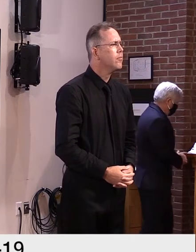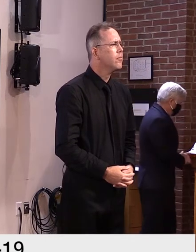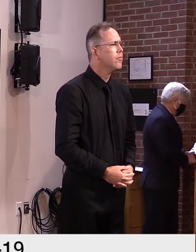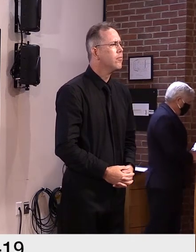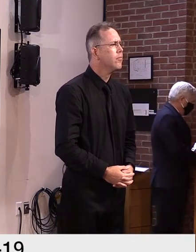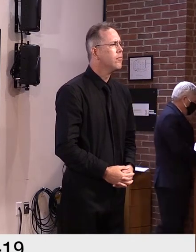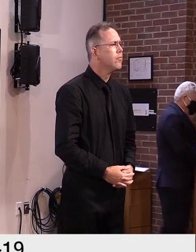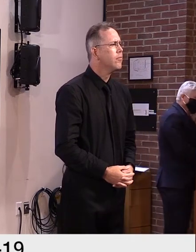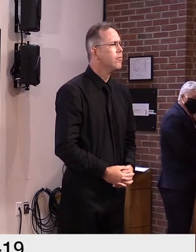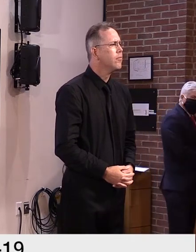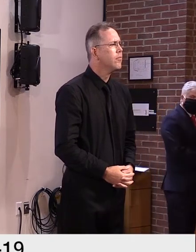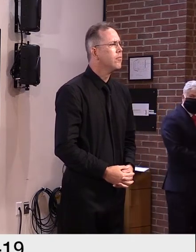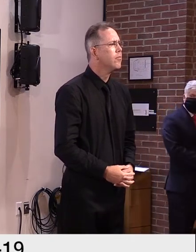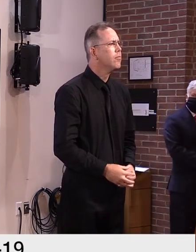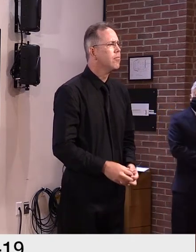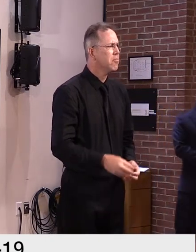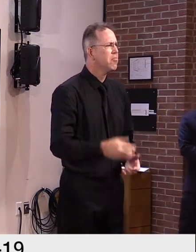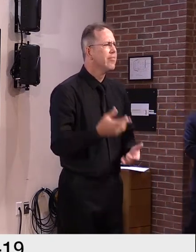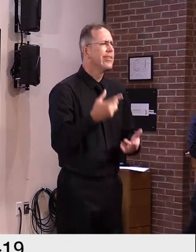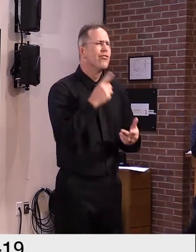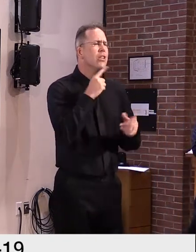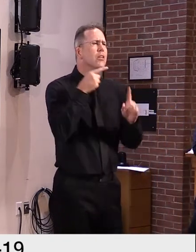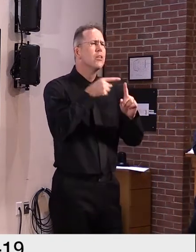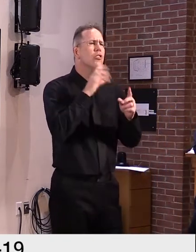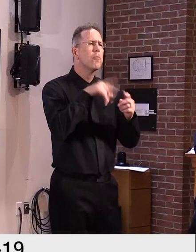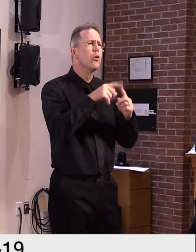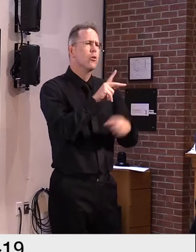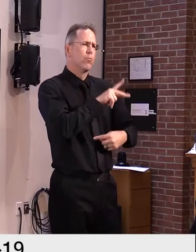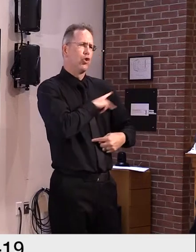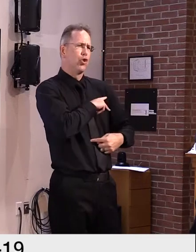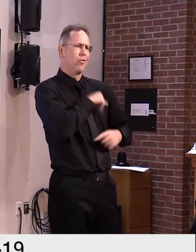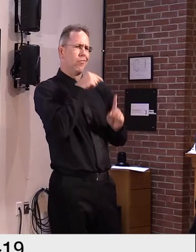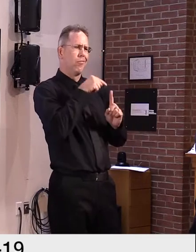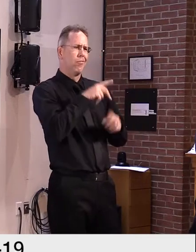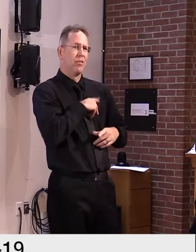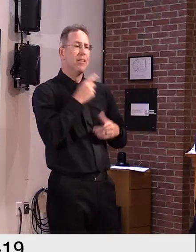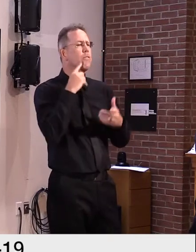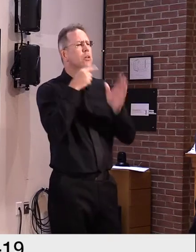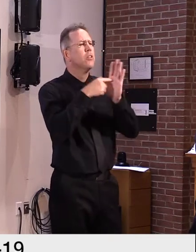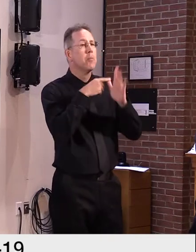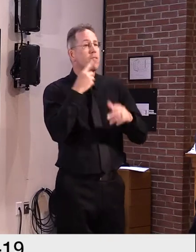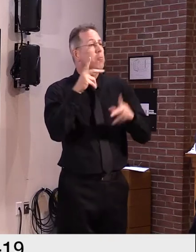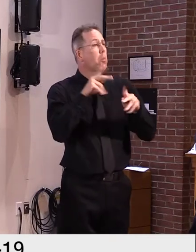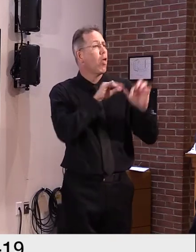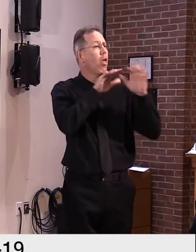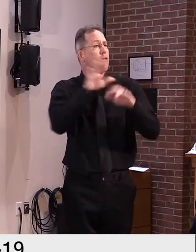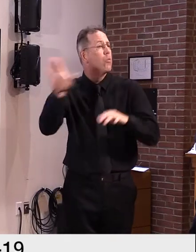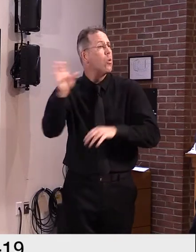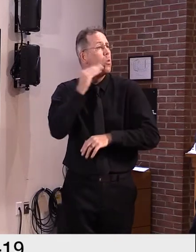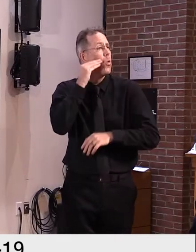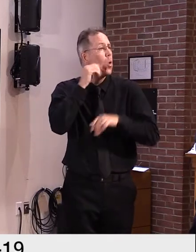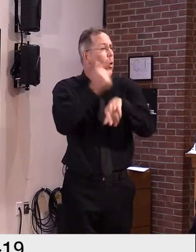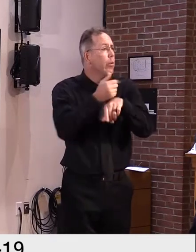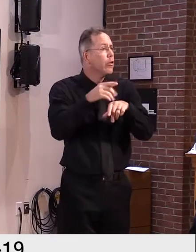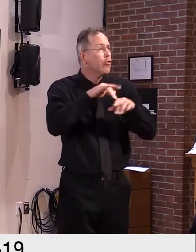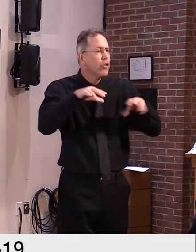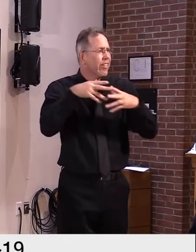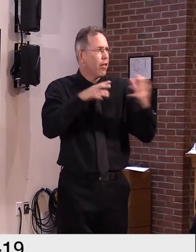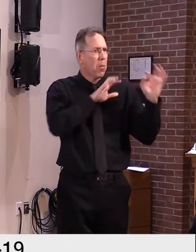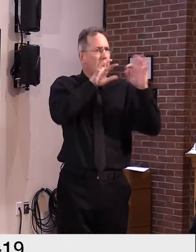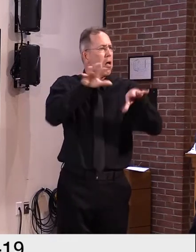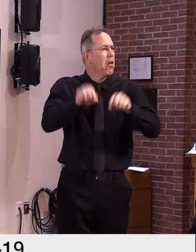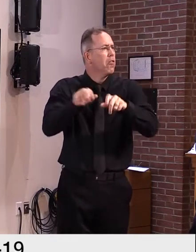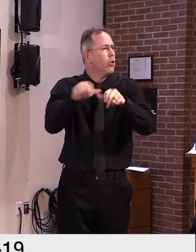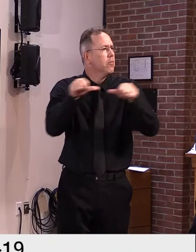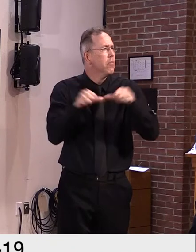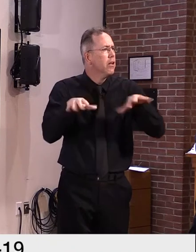Yeah, I mean, admittedly, the line is blurred. I mean, you're affecting your neighbors as well. It's not just about you in particular. It is your family